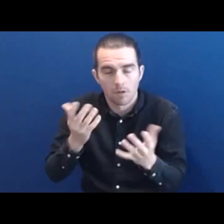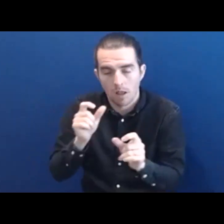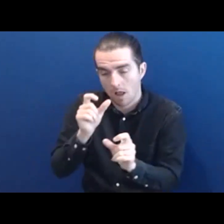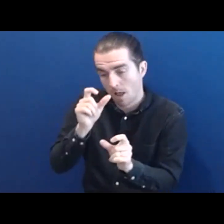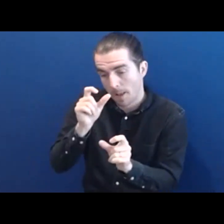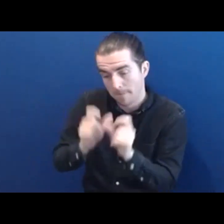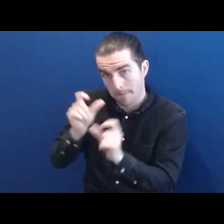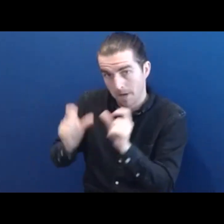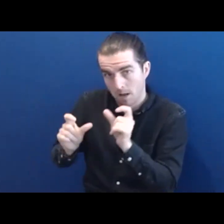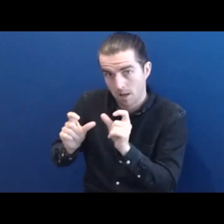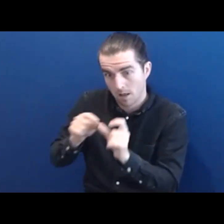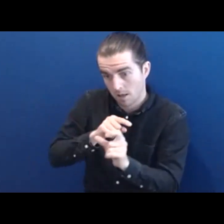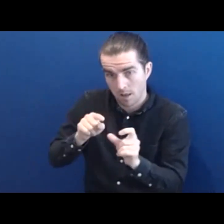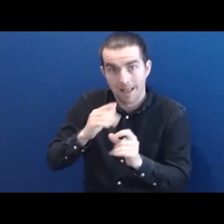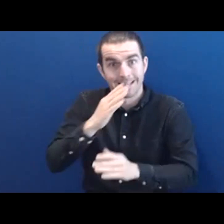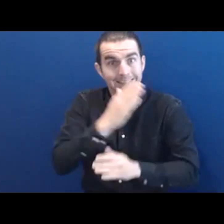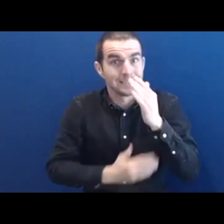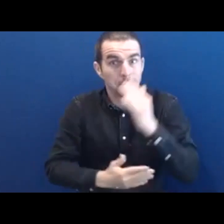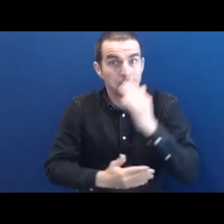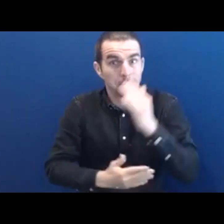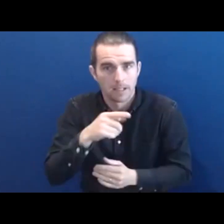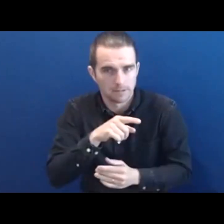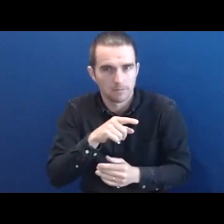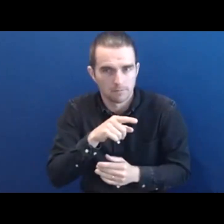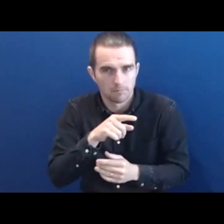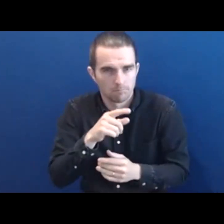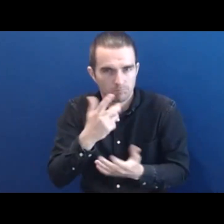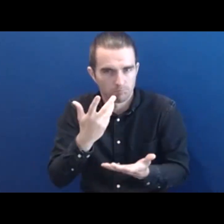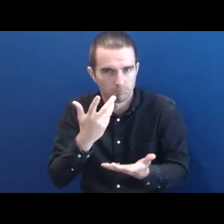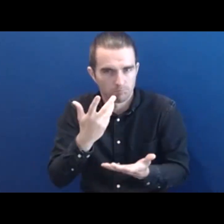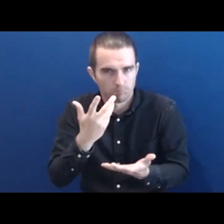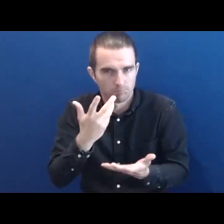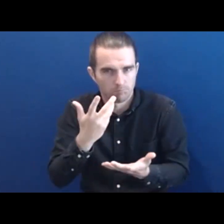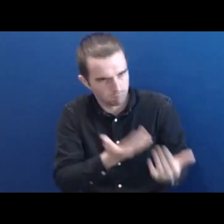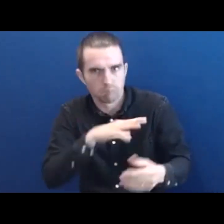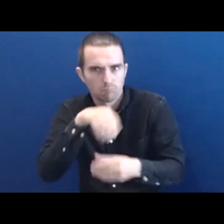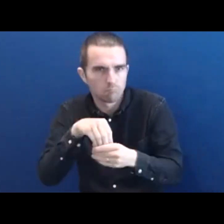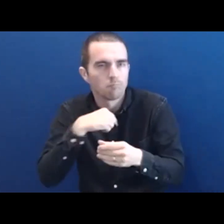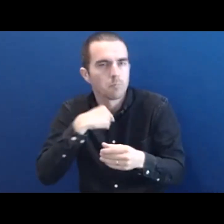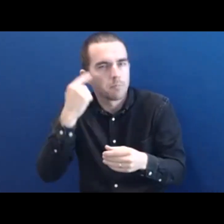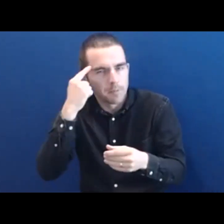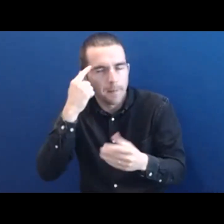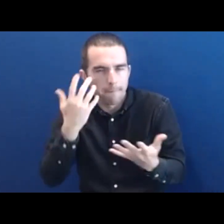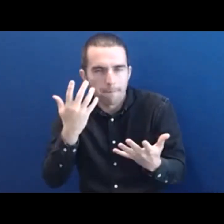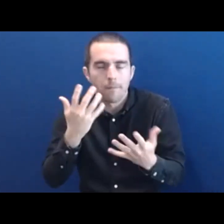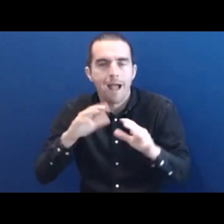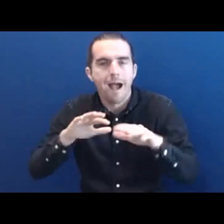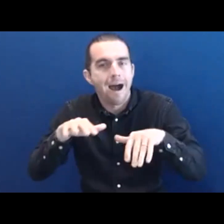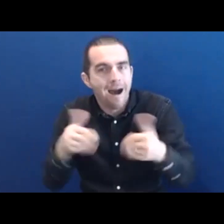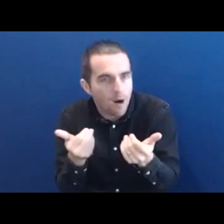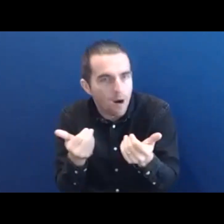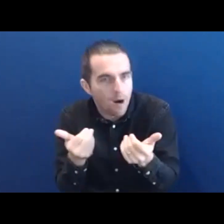the disability movement, there would be, say, persons with vision impairment or physical